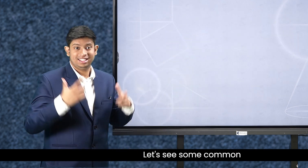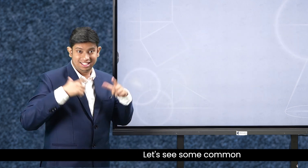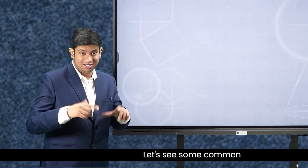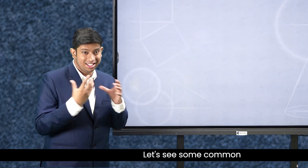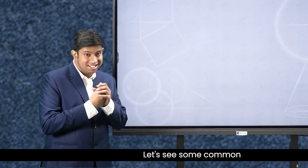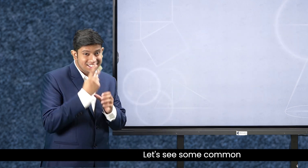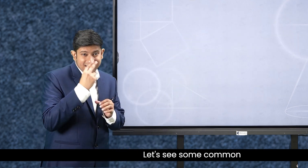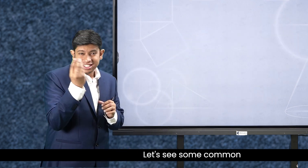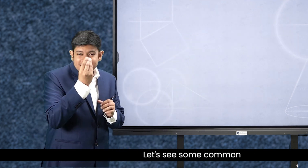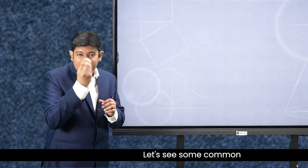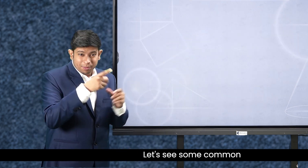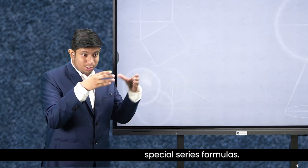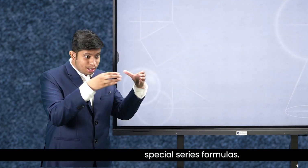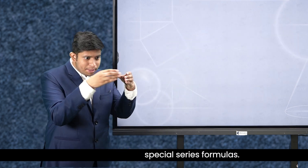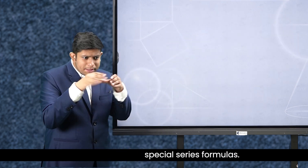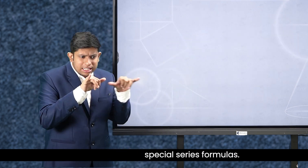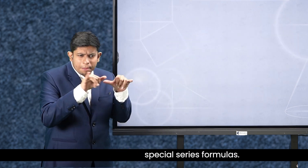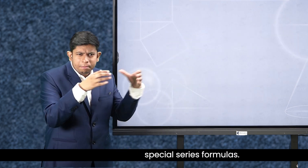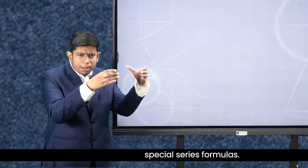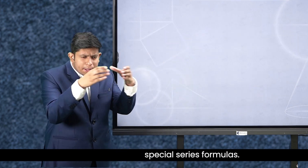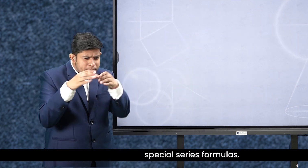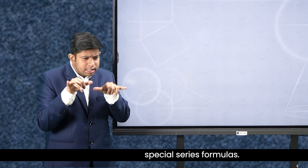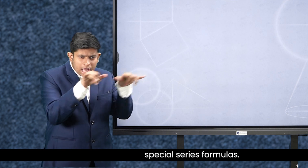Let us see some common special series formulas.